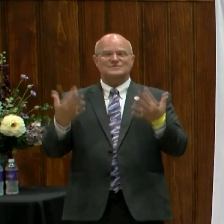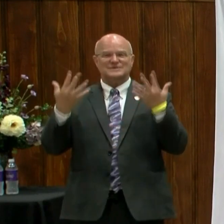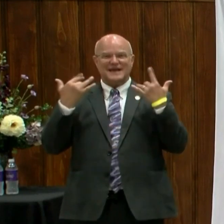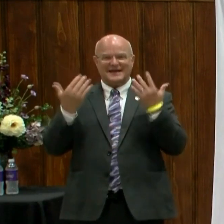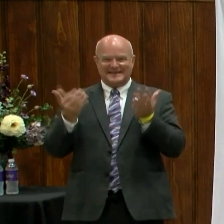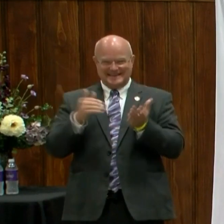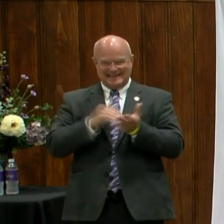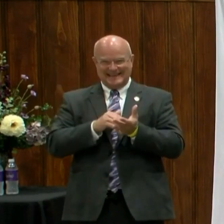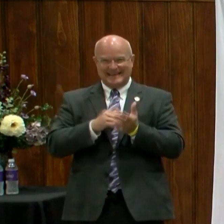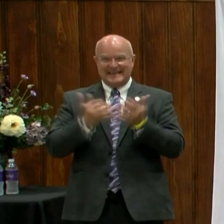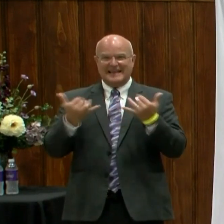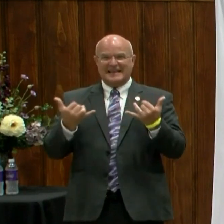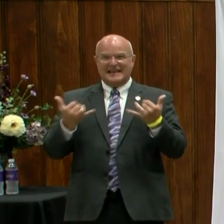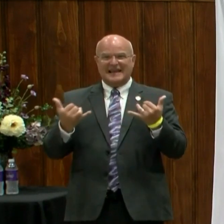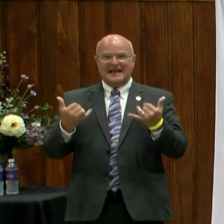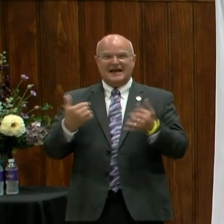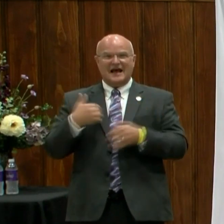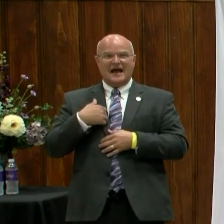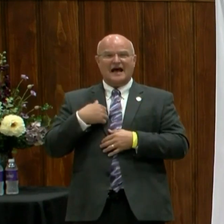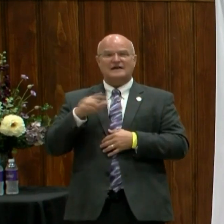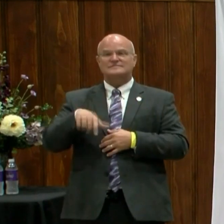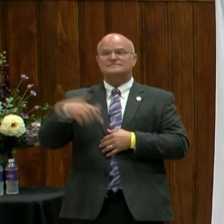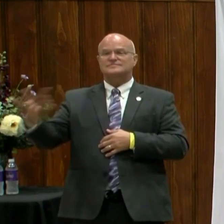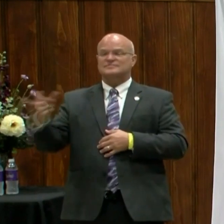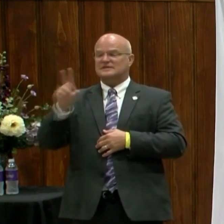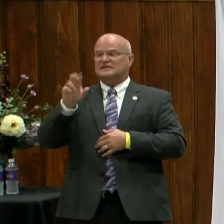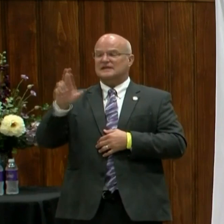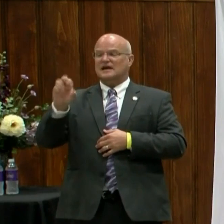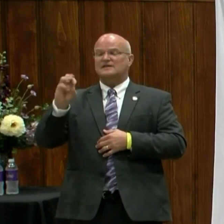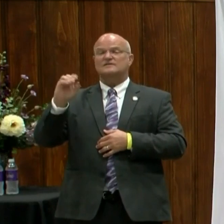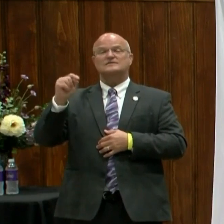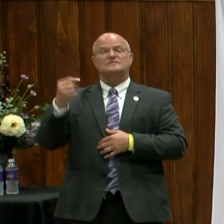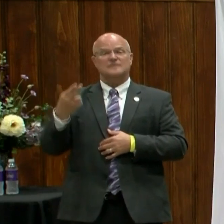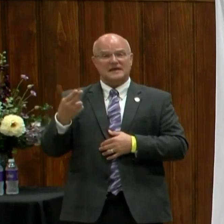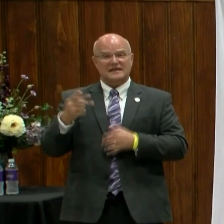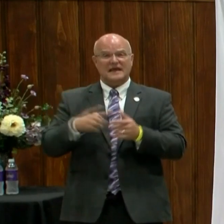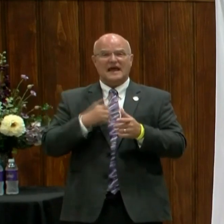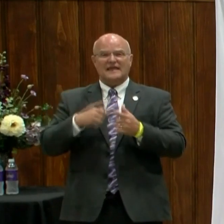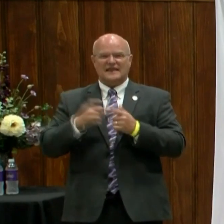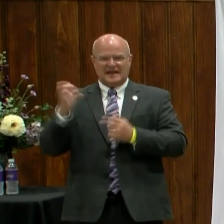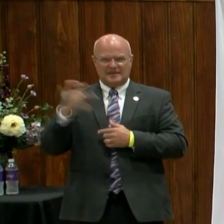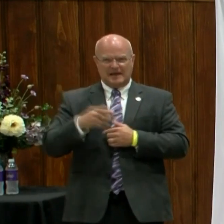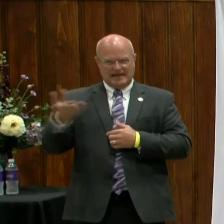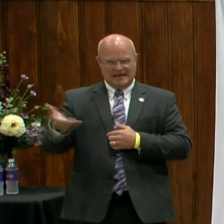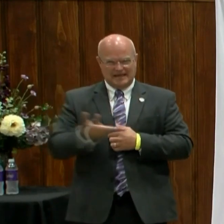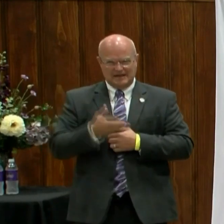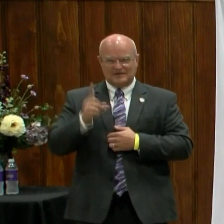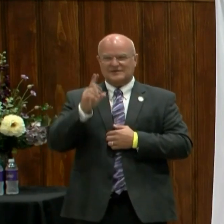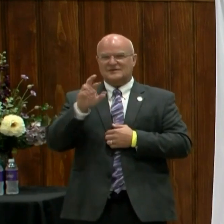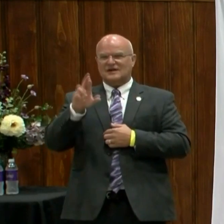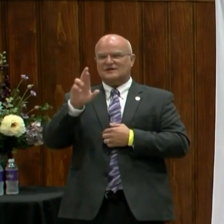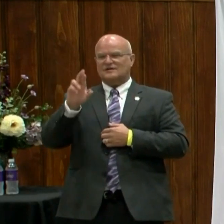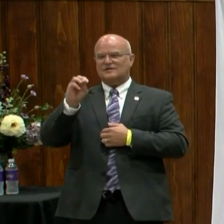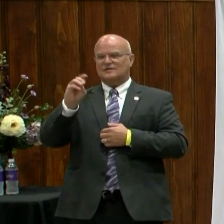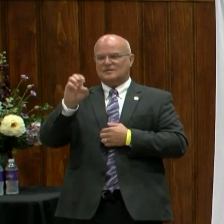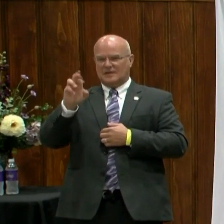hospitality again. And with that, I'll give it to Dr. Smith, and then I'll come back and introduce Dr. Romero.